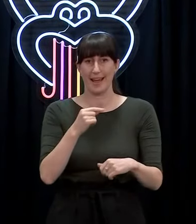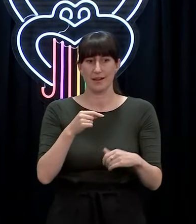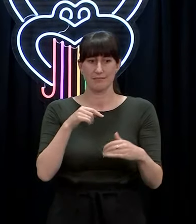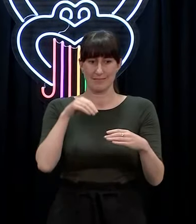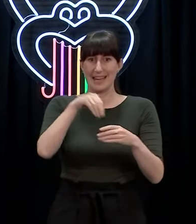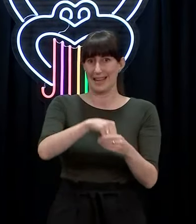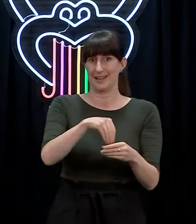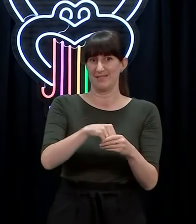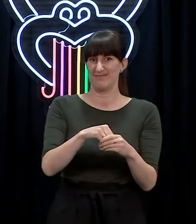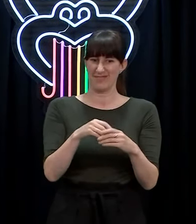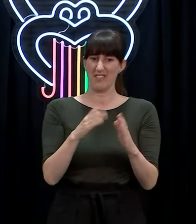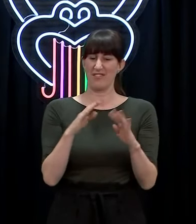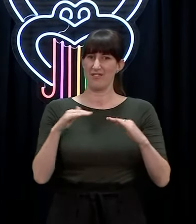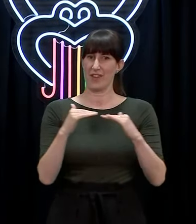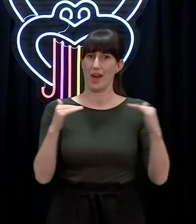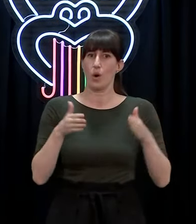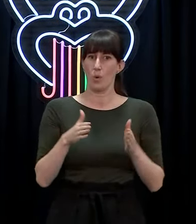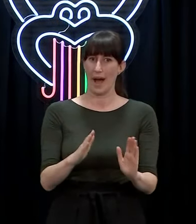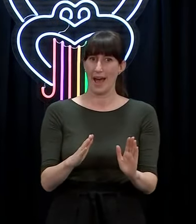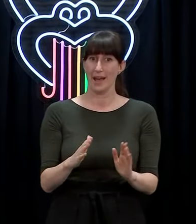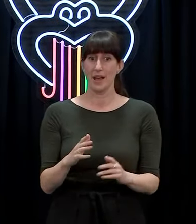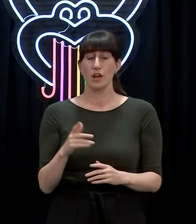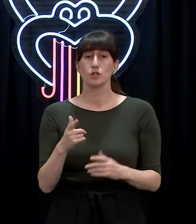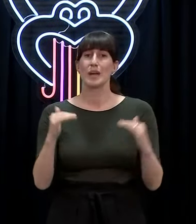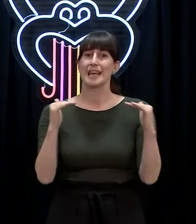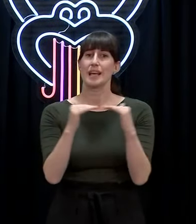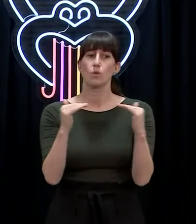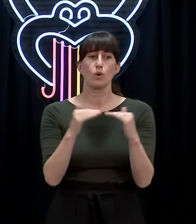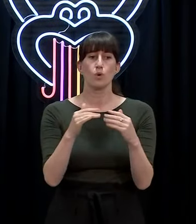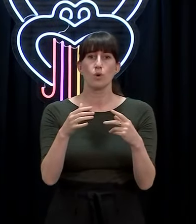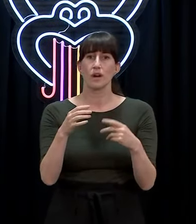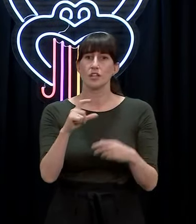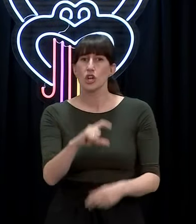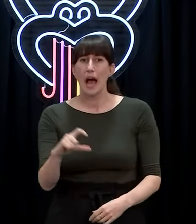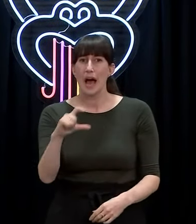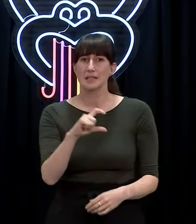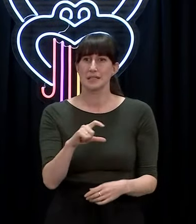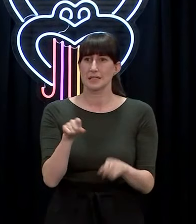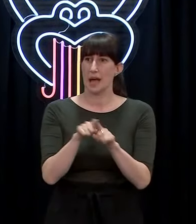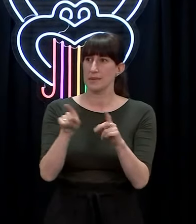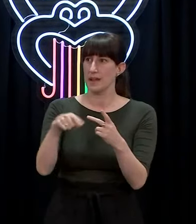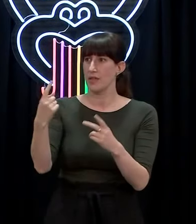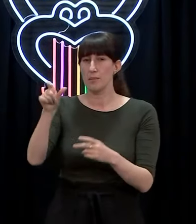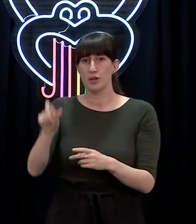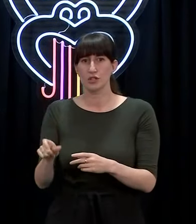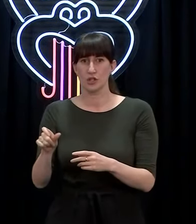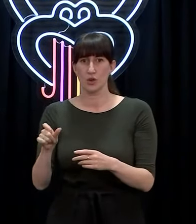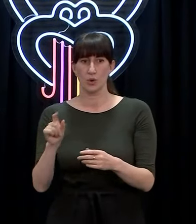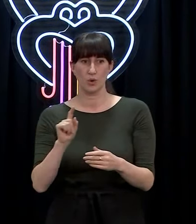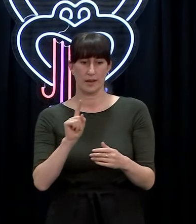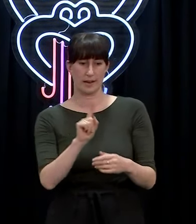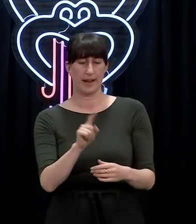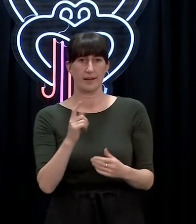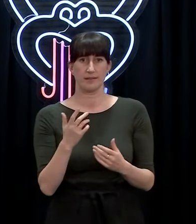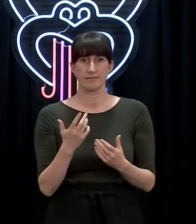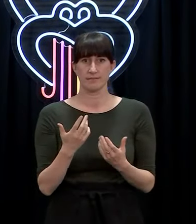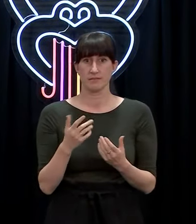who enters the lobby during that time will have an equal chance of getting an invitation to